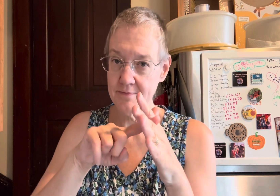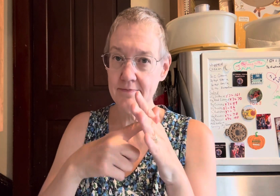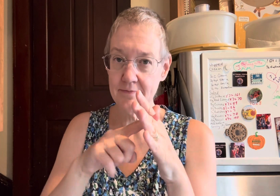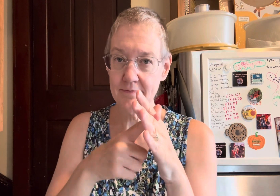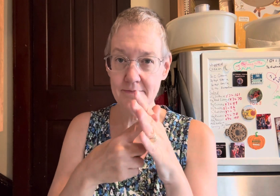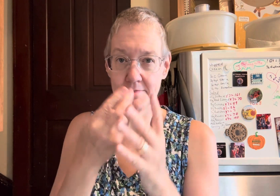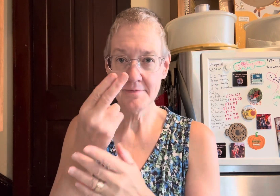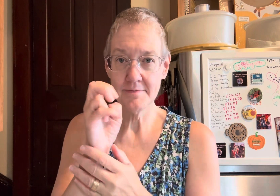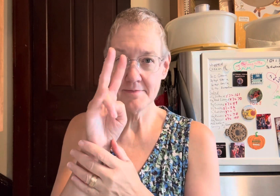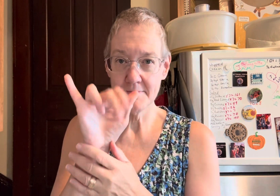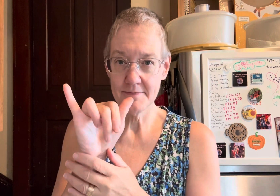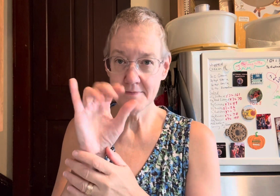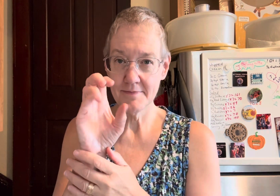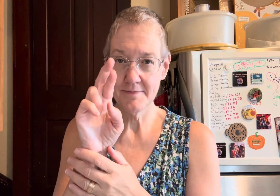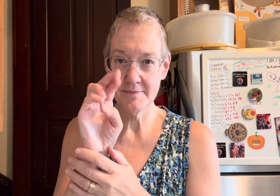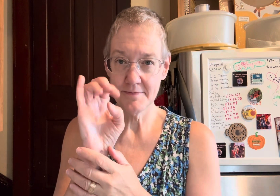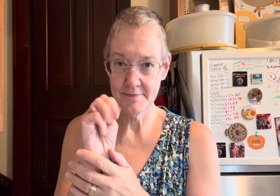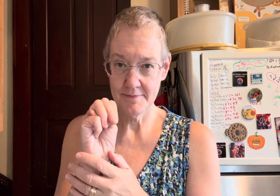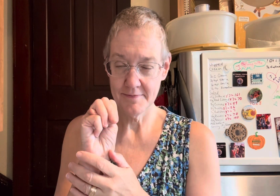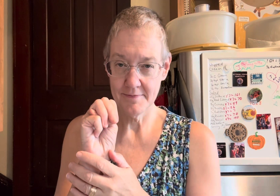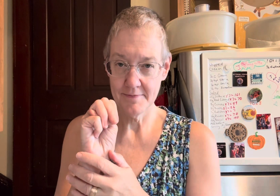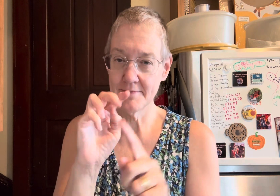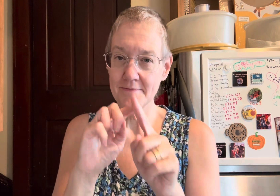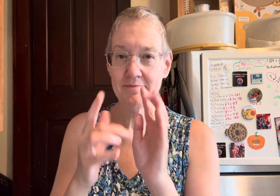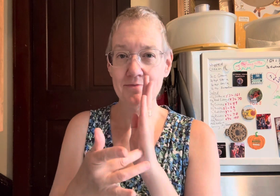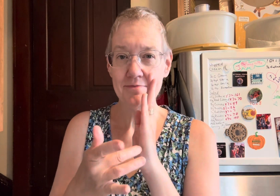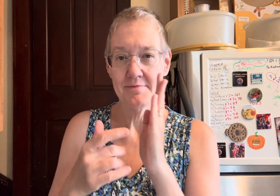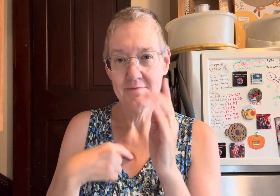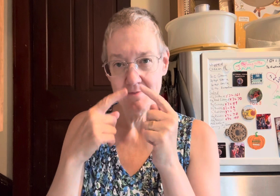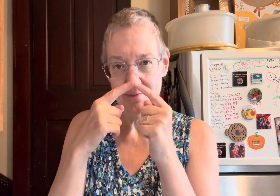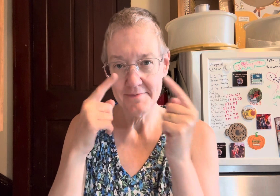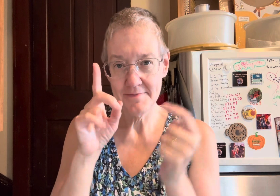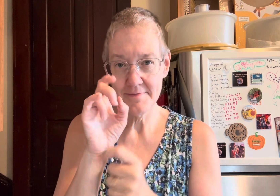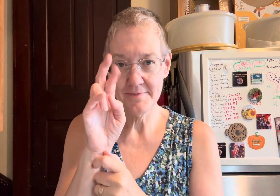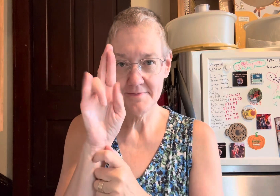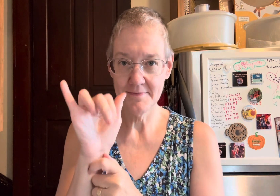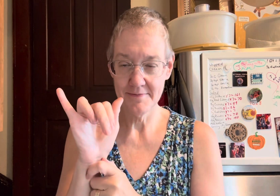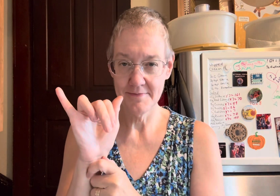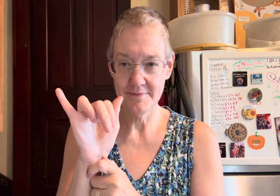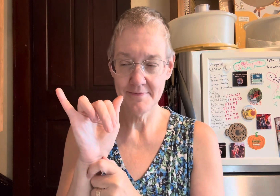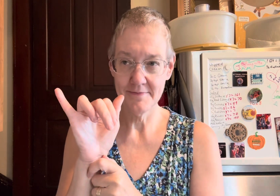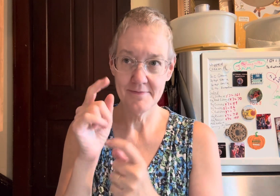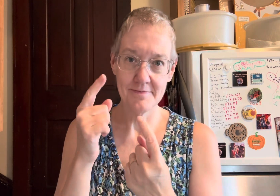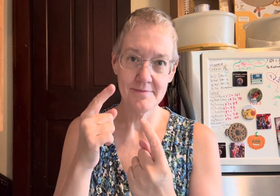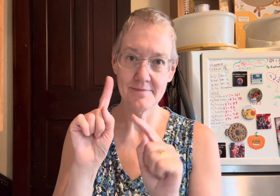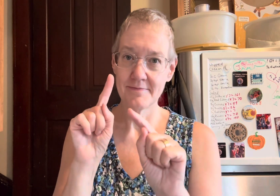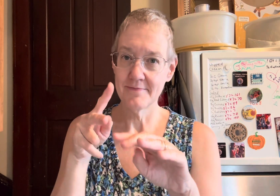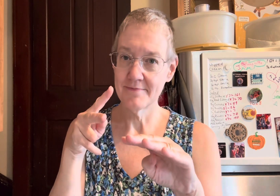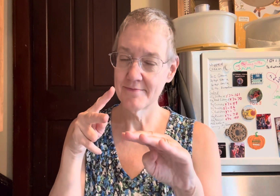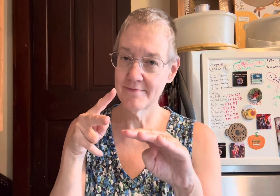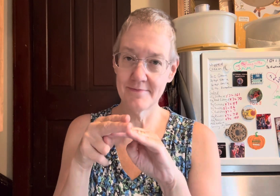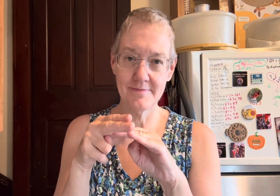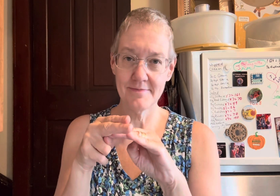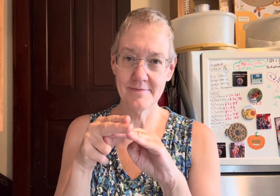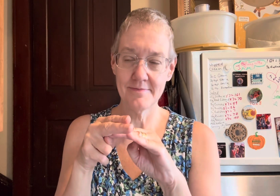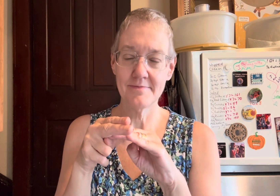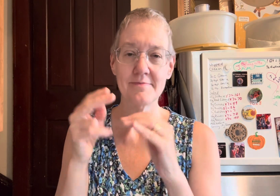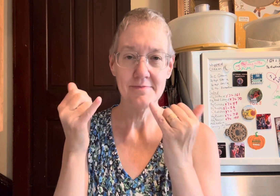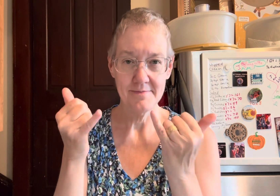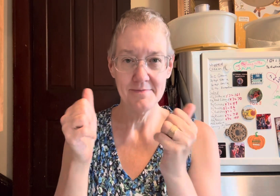I started using heavy cream, but technically I'm allergic to dairy, and finally I was able to cut out the